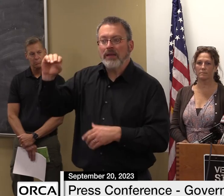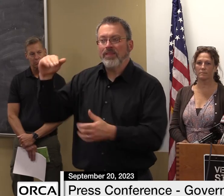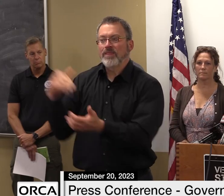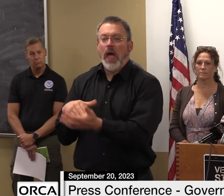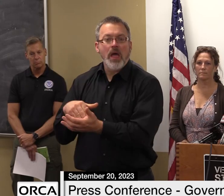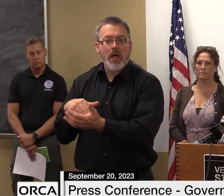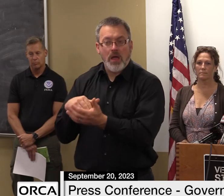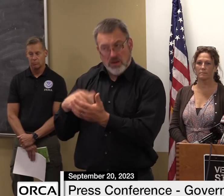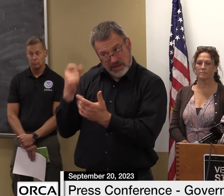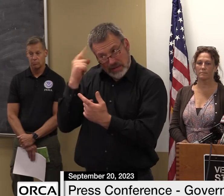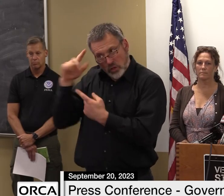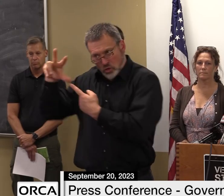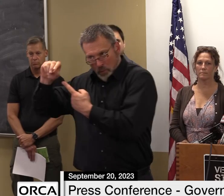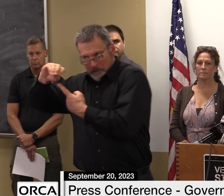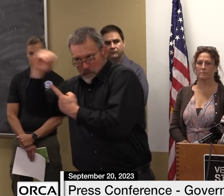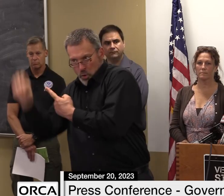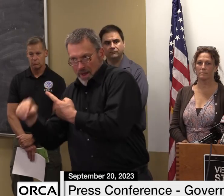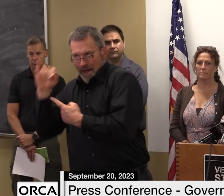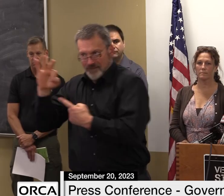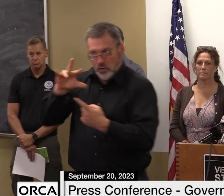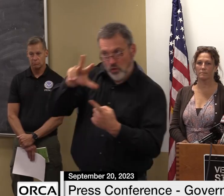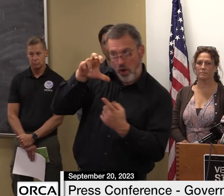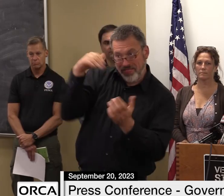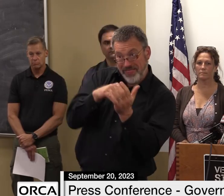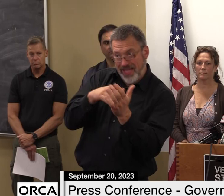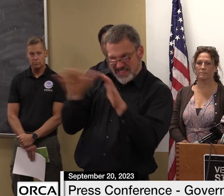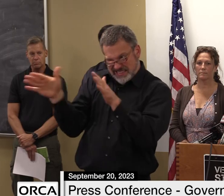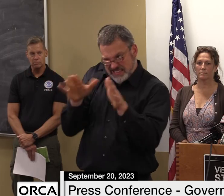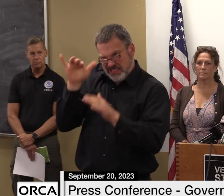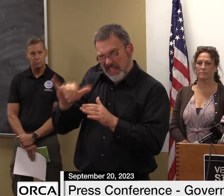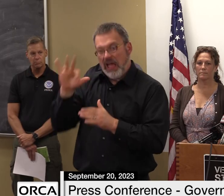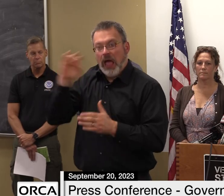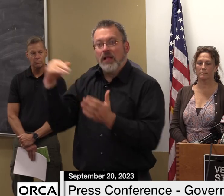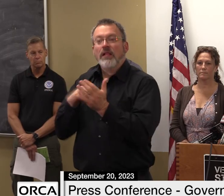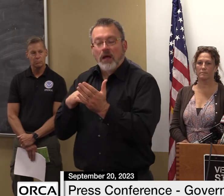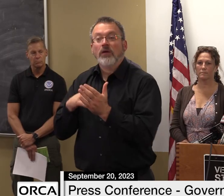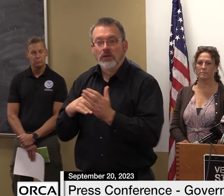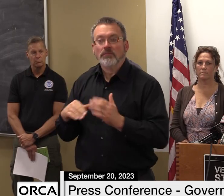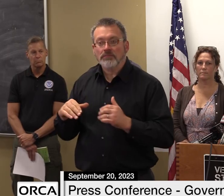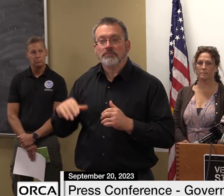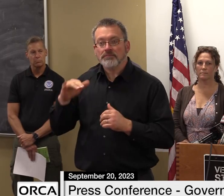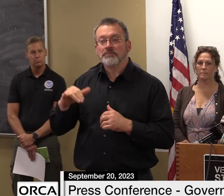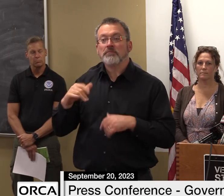reopen. Businesses, nonprofit organizations, and landlords